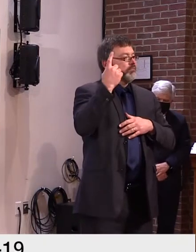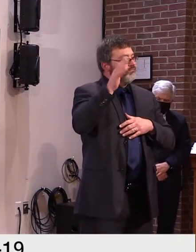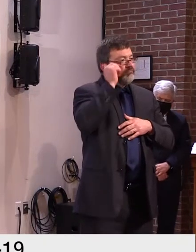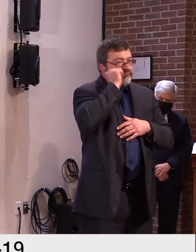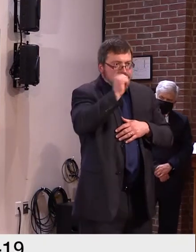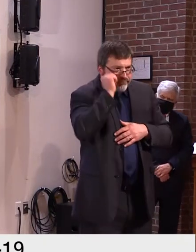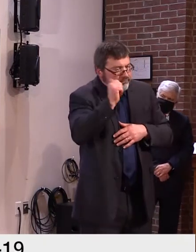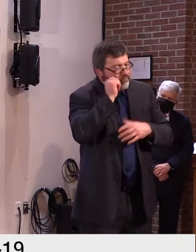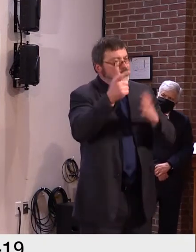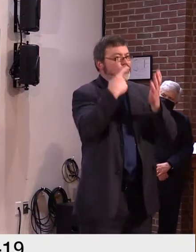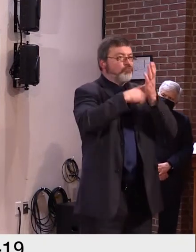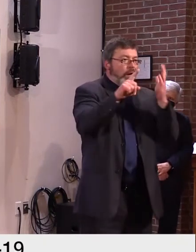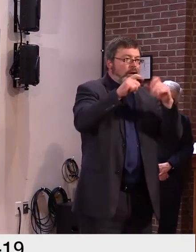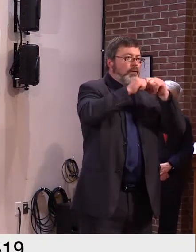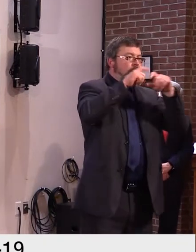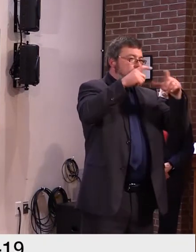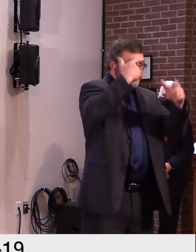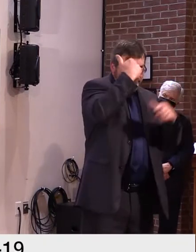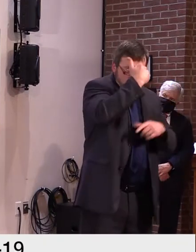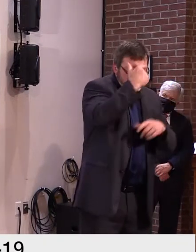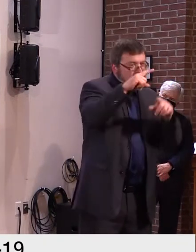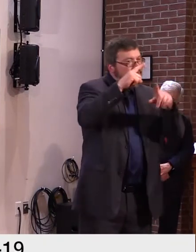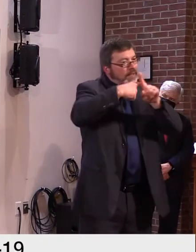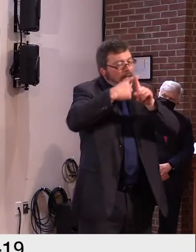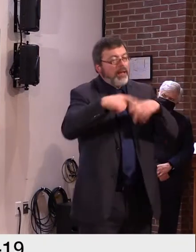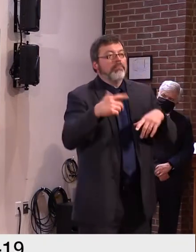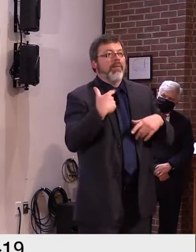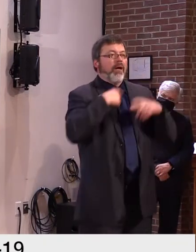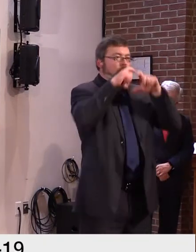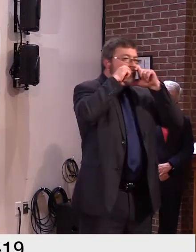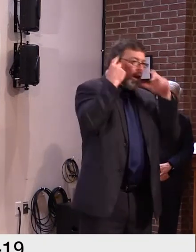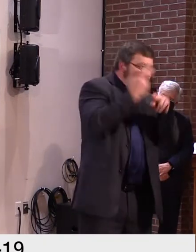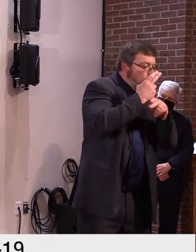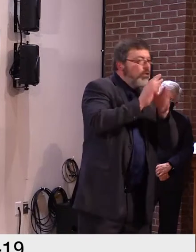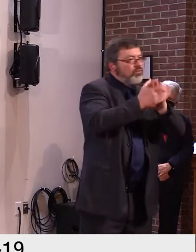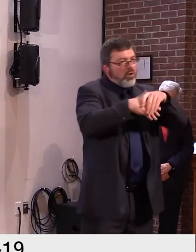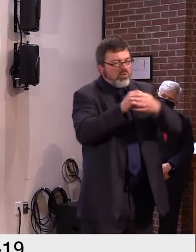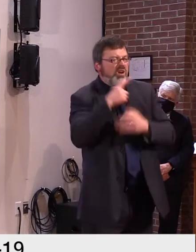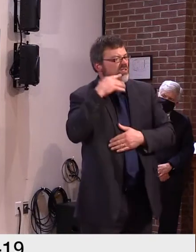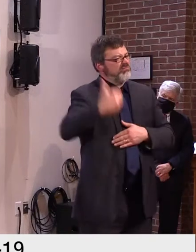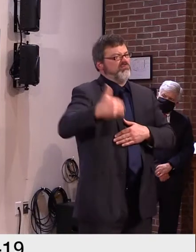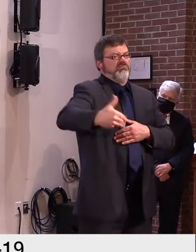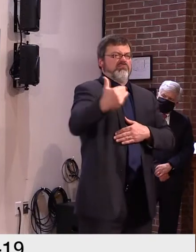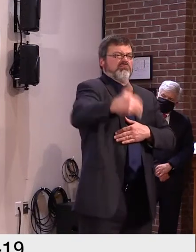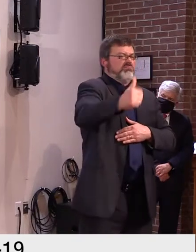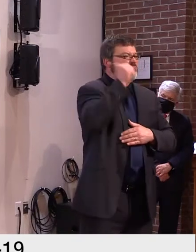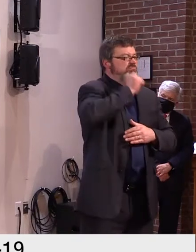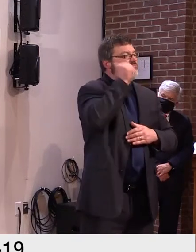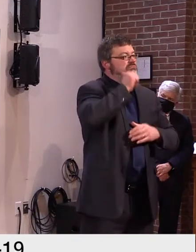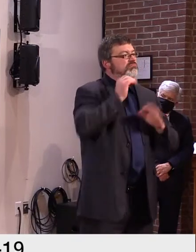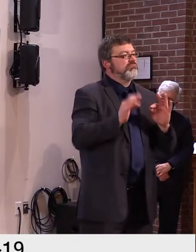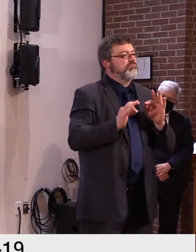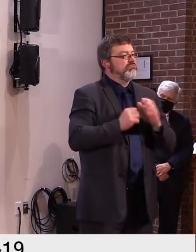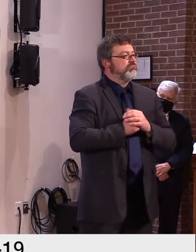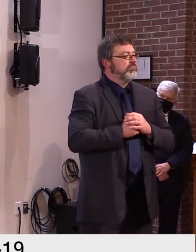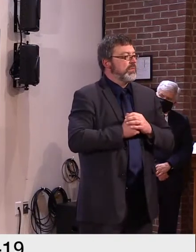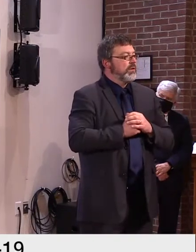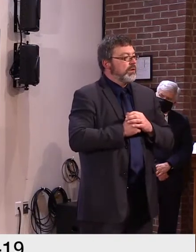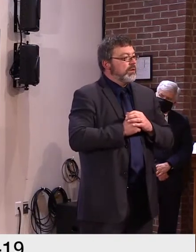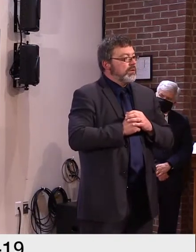and cell phones so workers can use the WhatsApp to enable workers to communicate with loved ones back